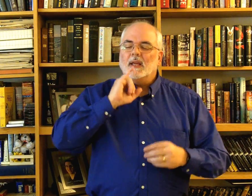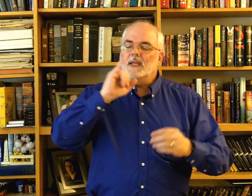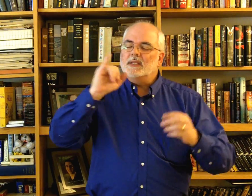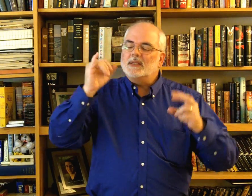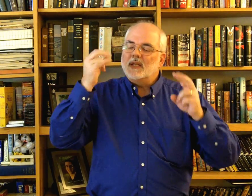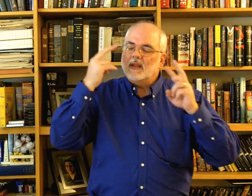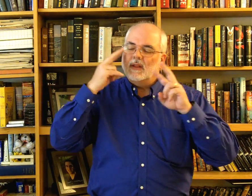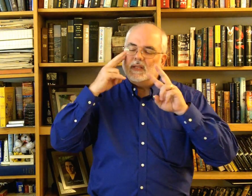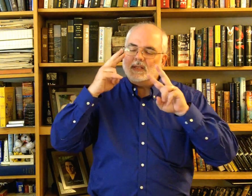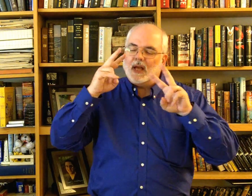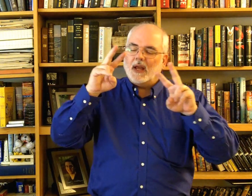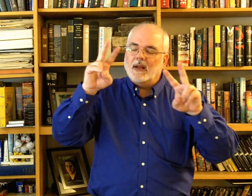is the sight.